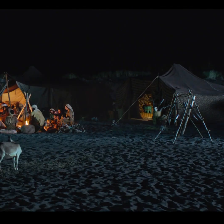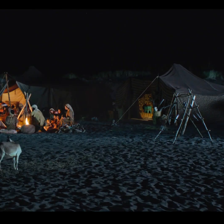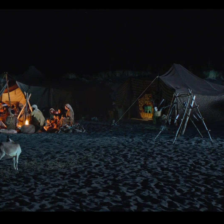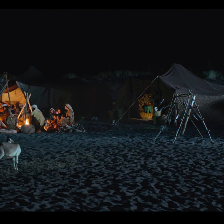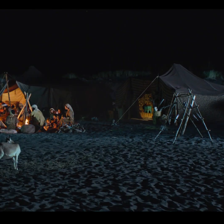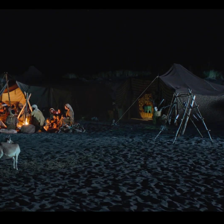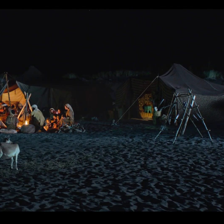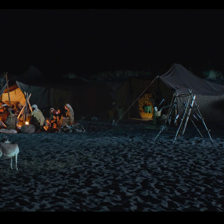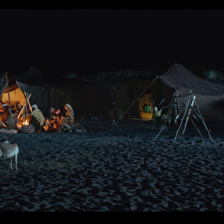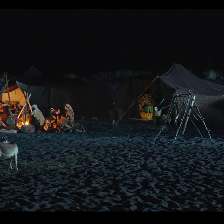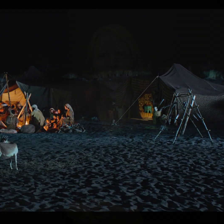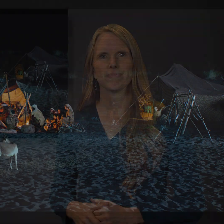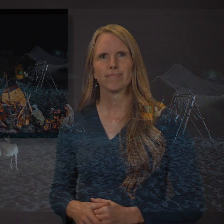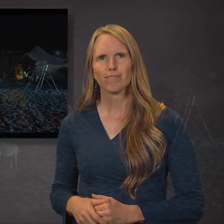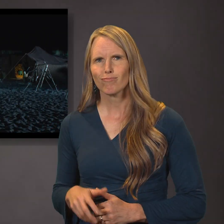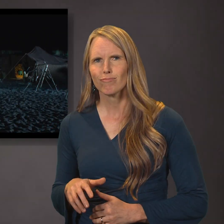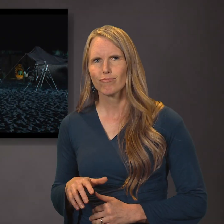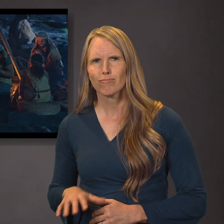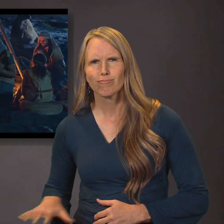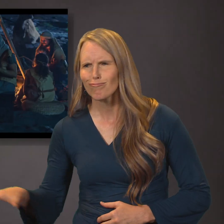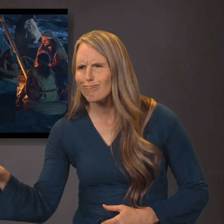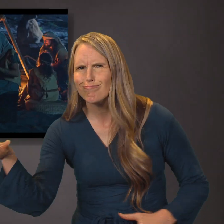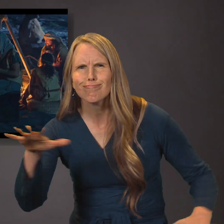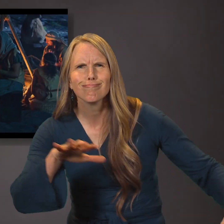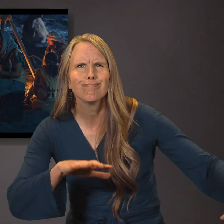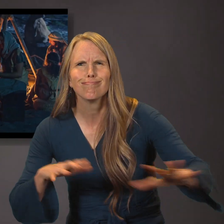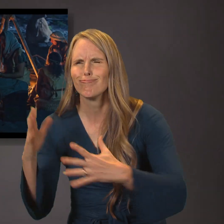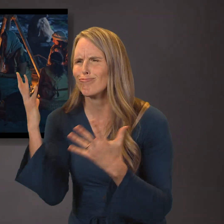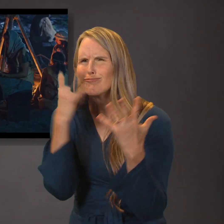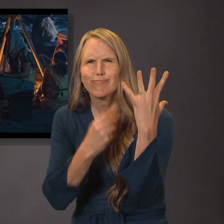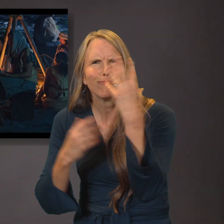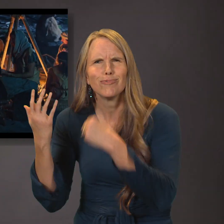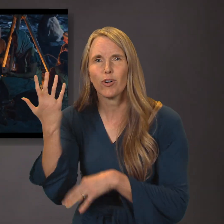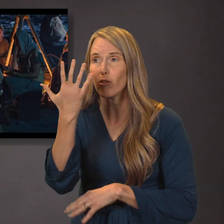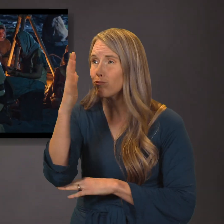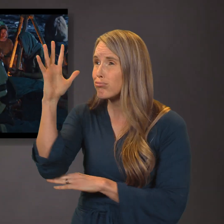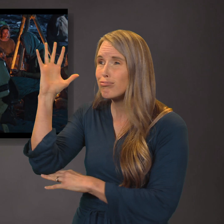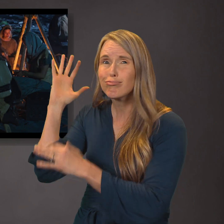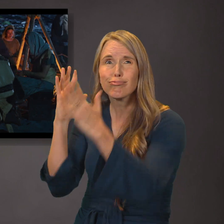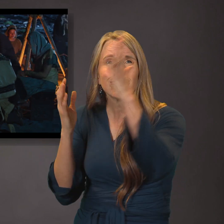So beautiful and rich.